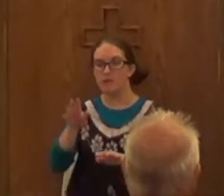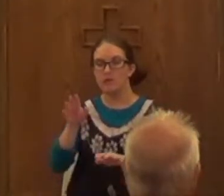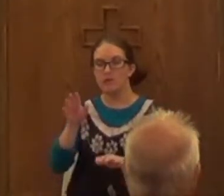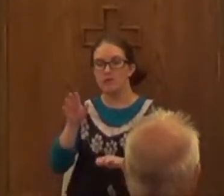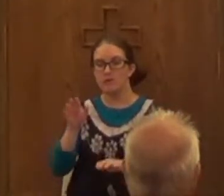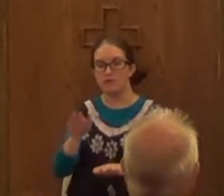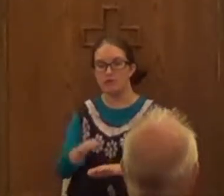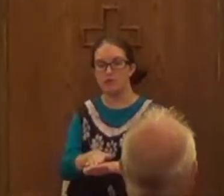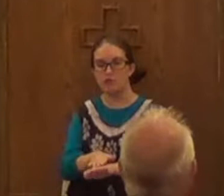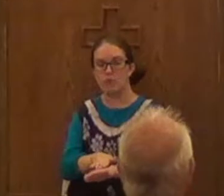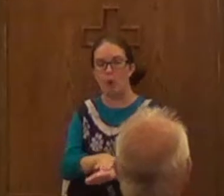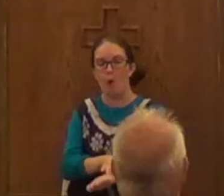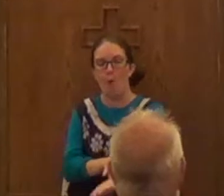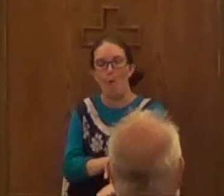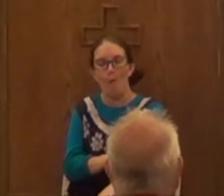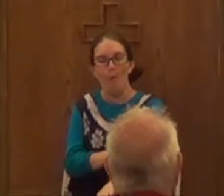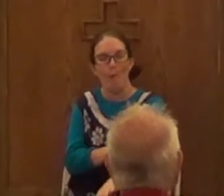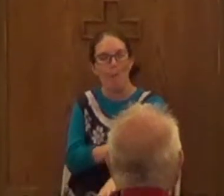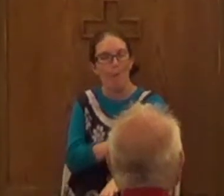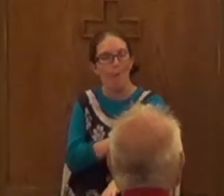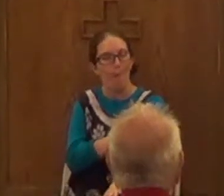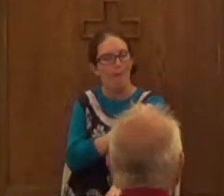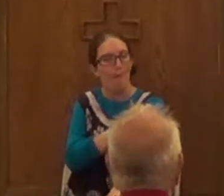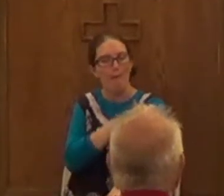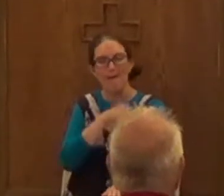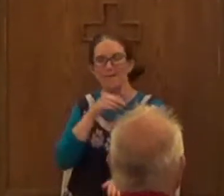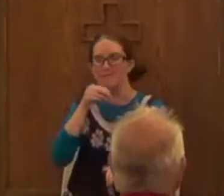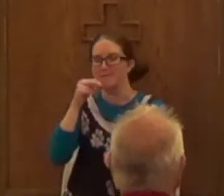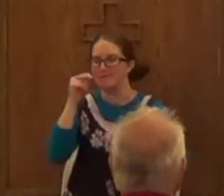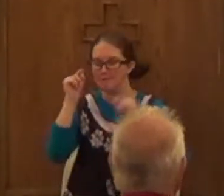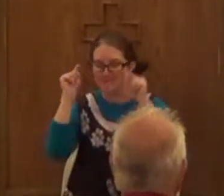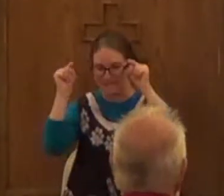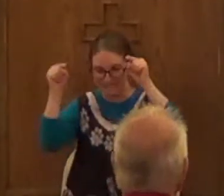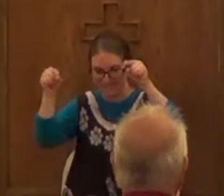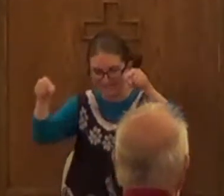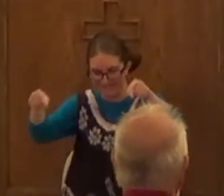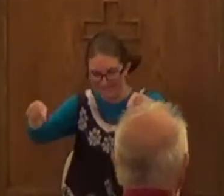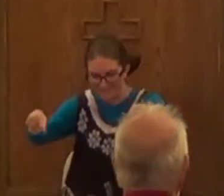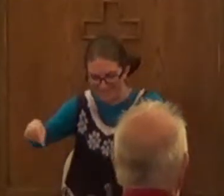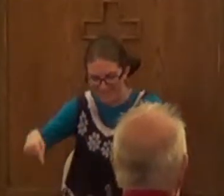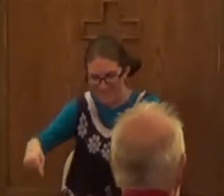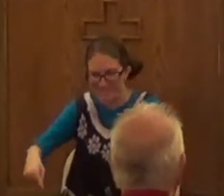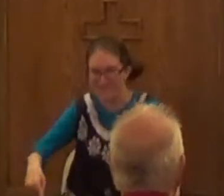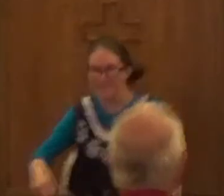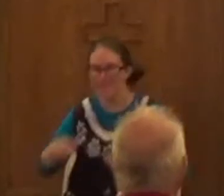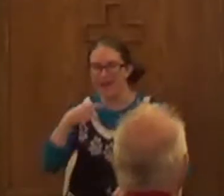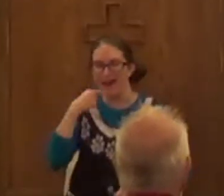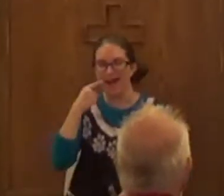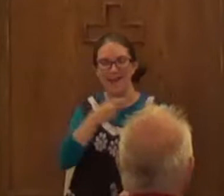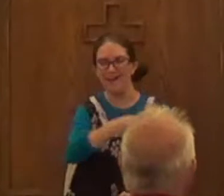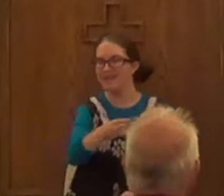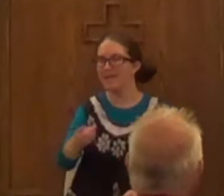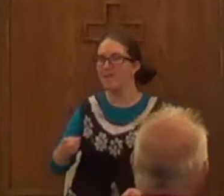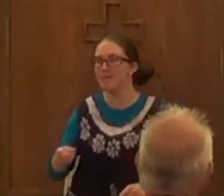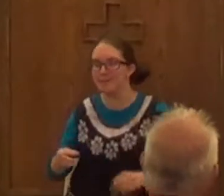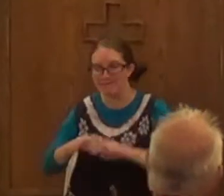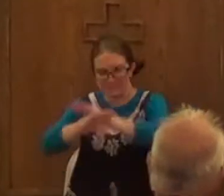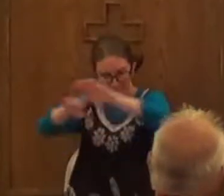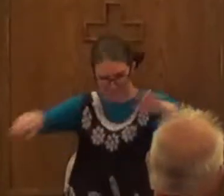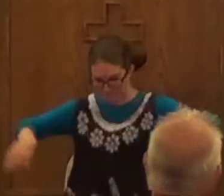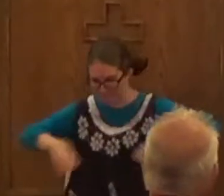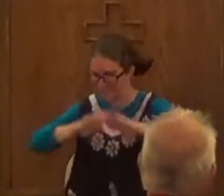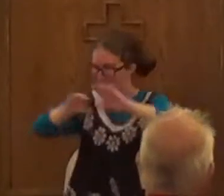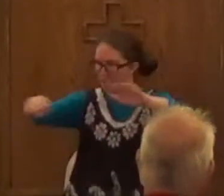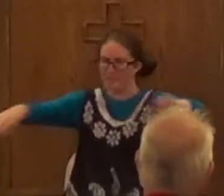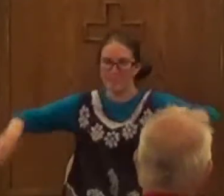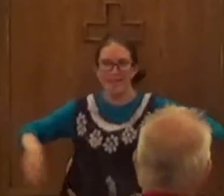just went in. Just sunk down deep. And when I tell you, you can drown in foam, you can